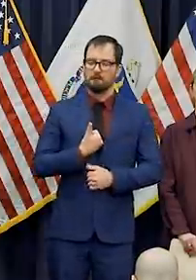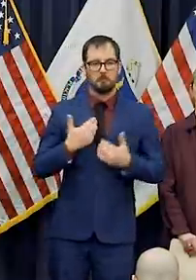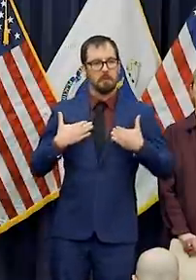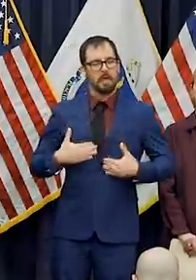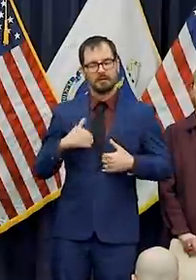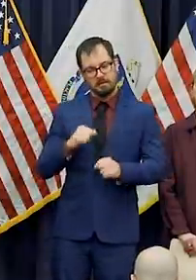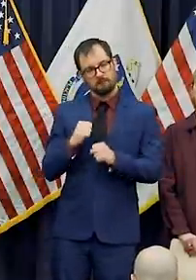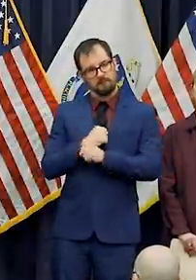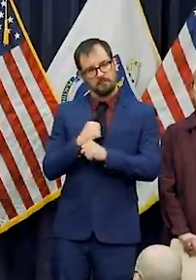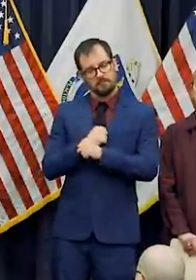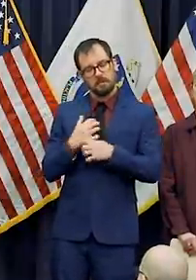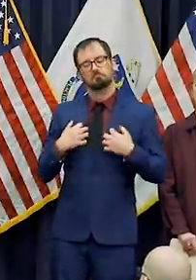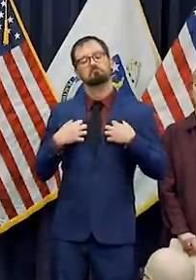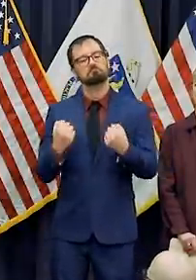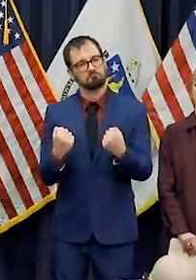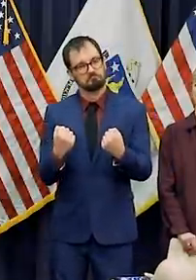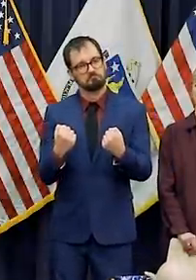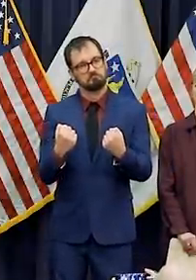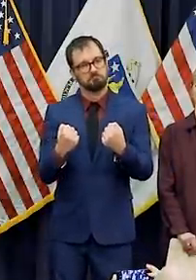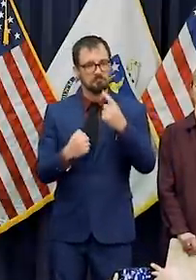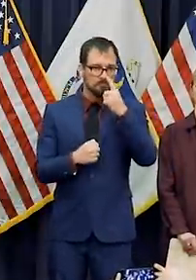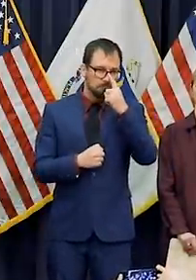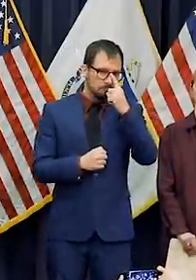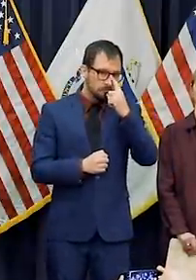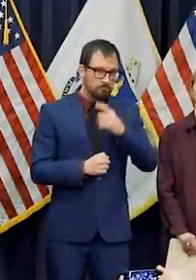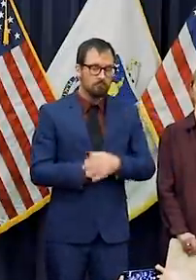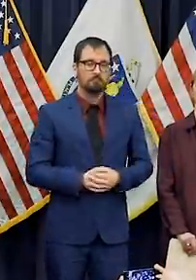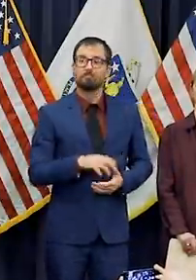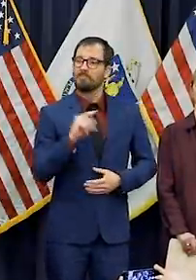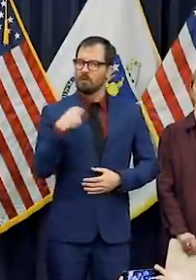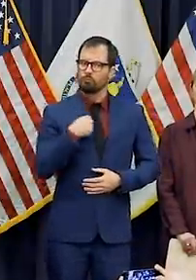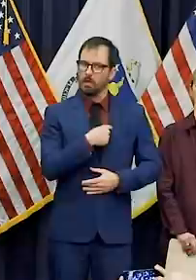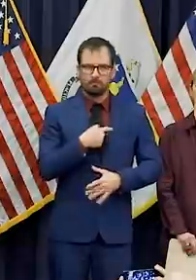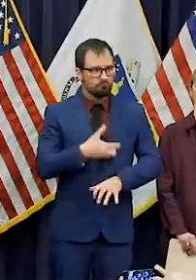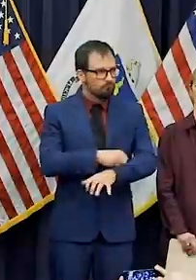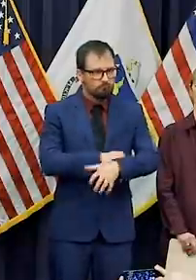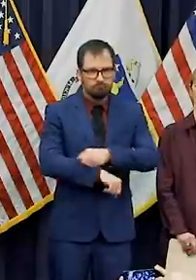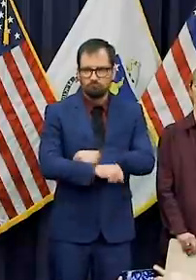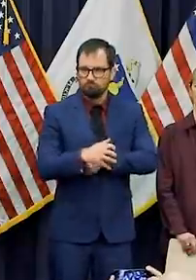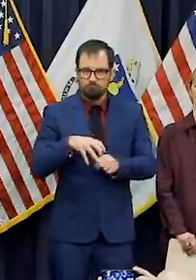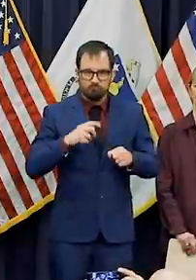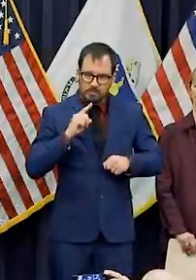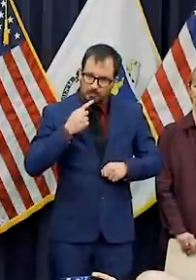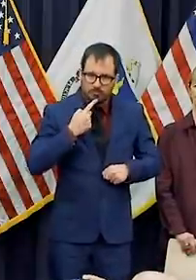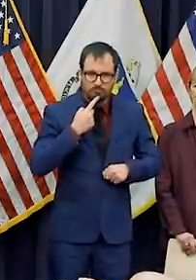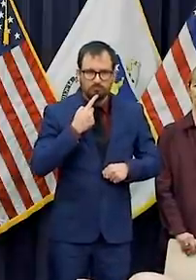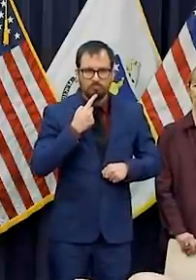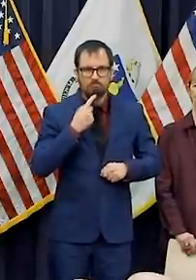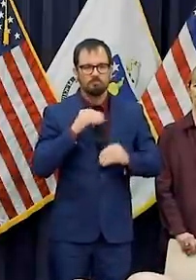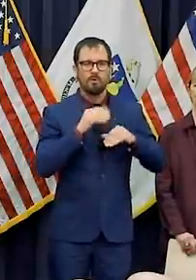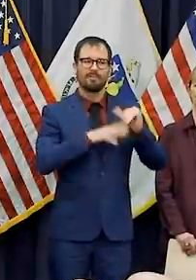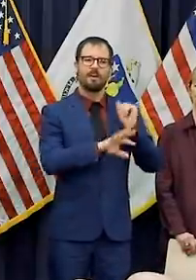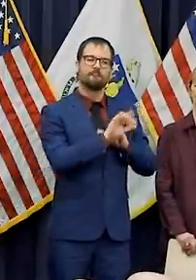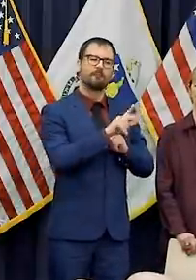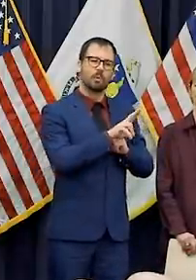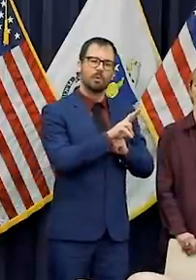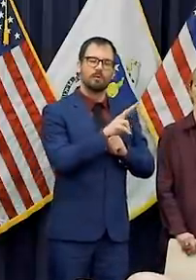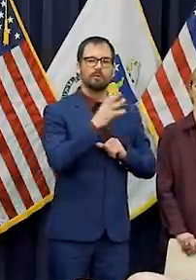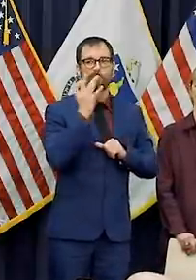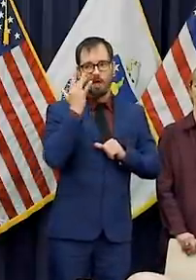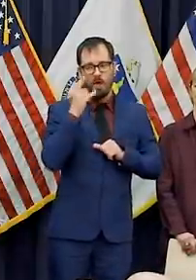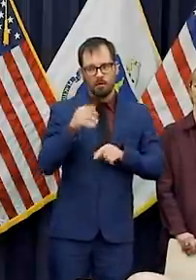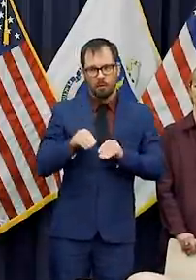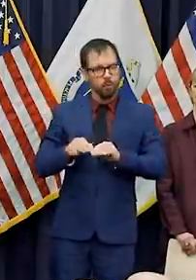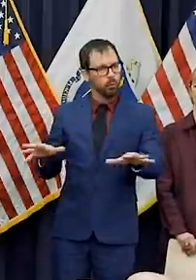seriously is because it is incredibly contagious. It's more contagious than the seasonal flu. There will be more cases